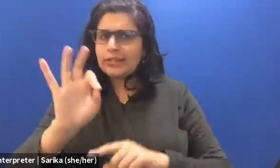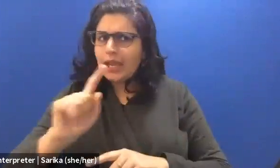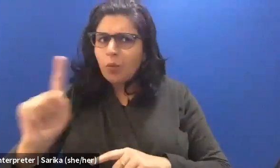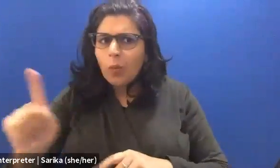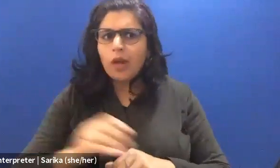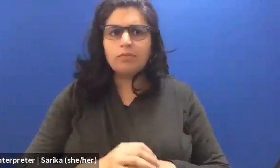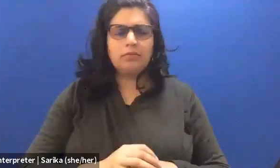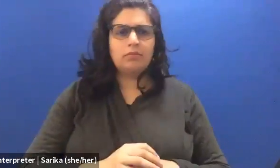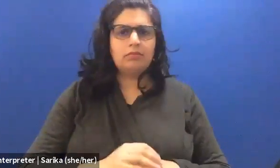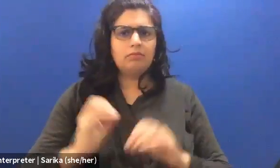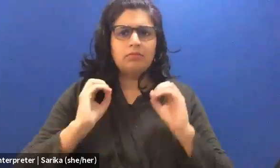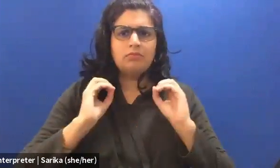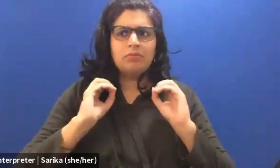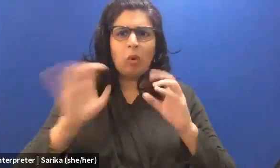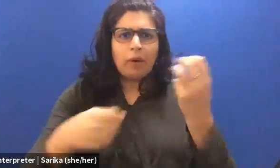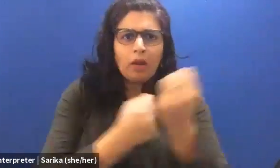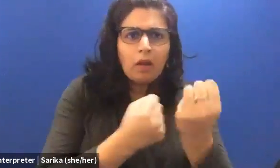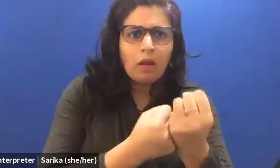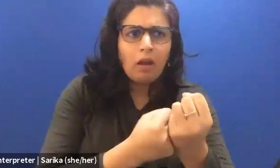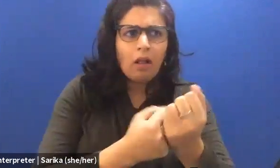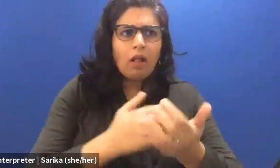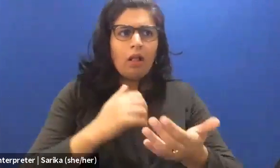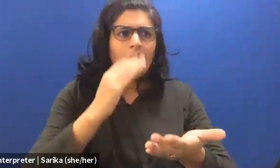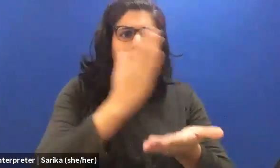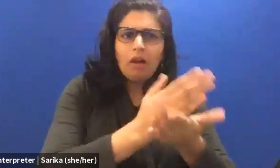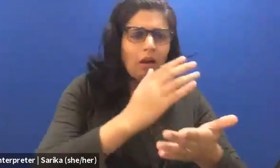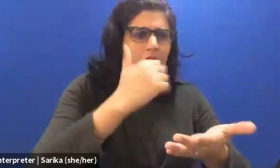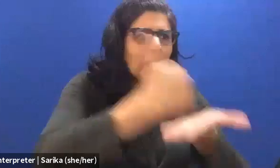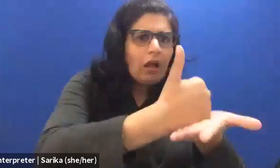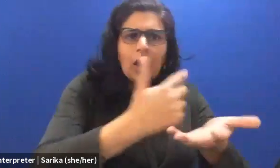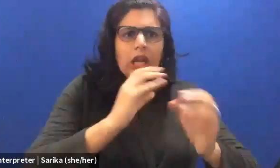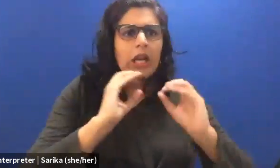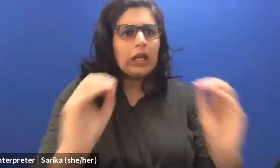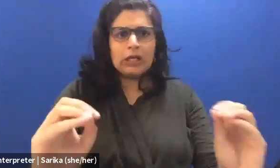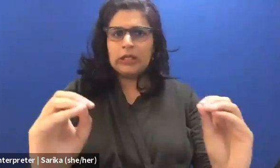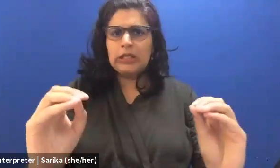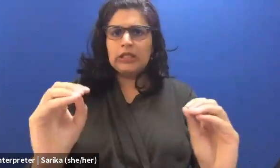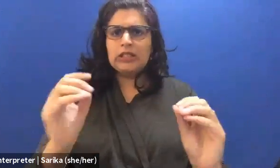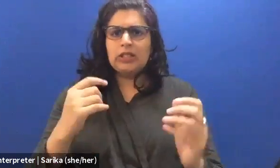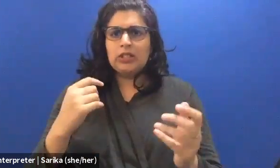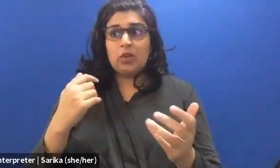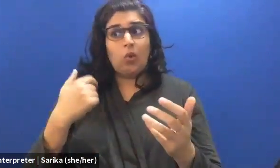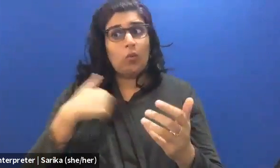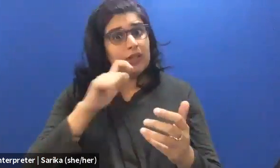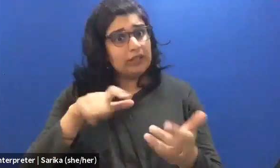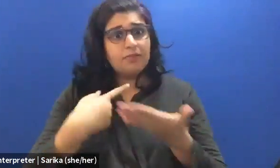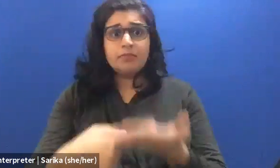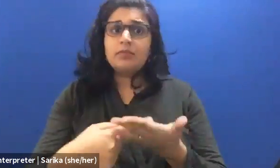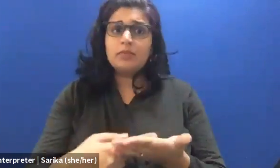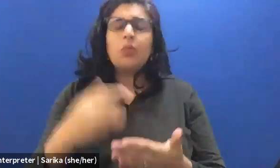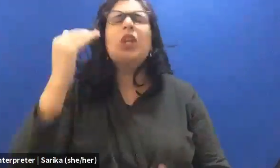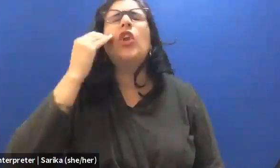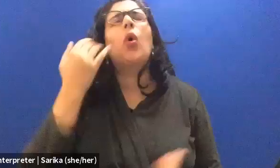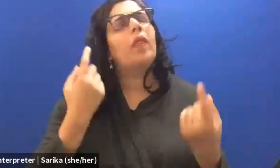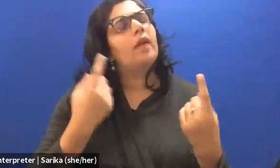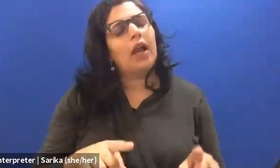nobody assisted in any way. So, you know, we want to have that conversation because we know this happens. We